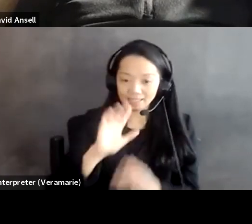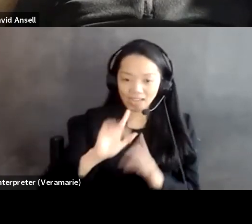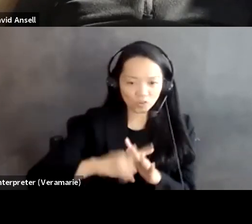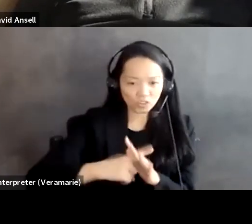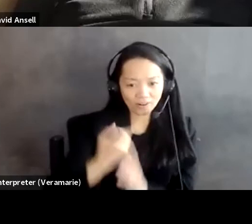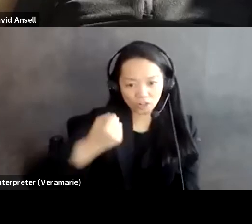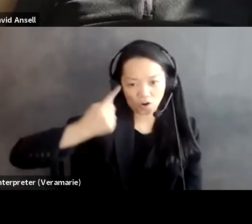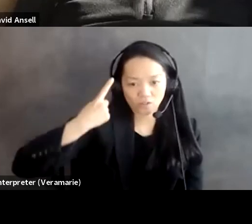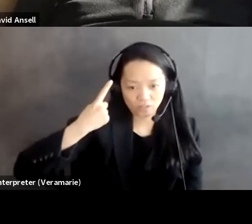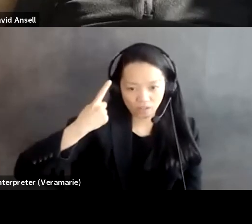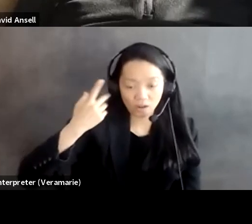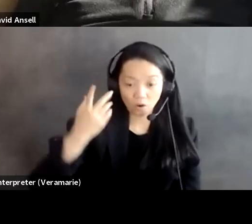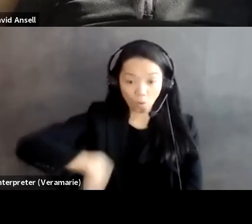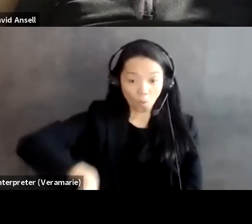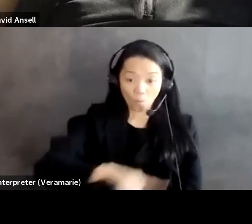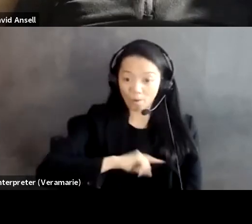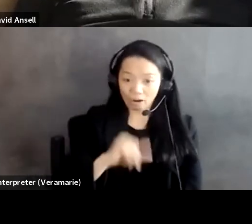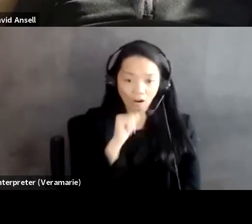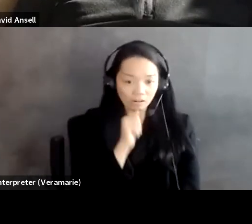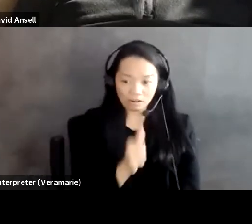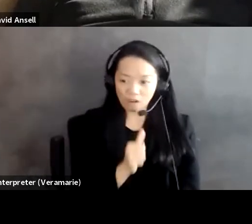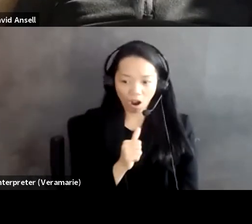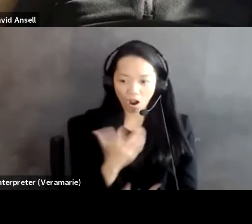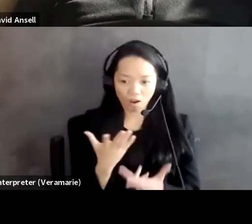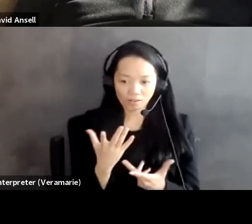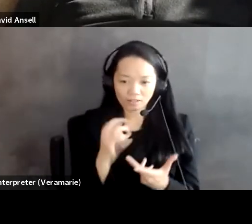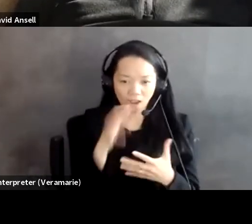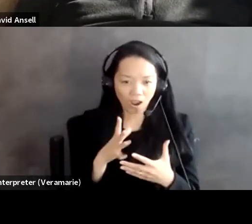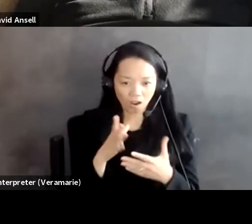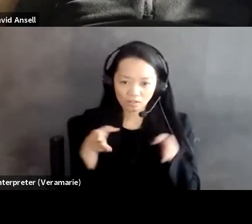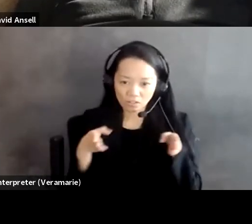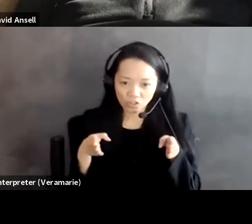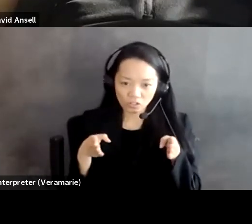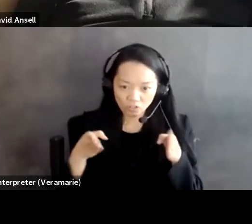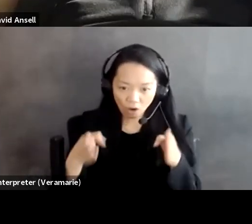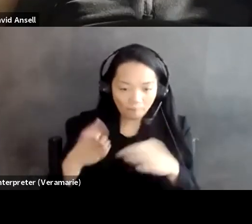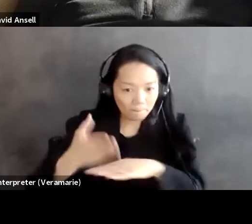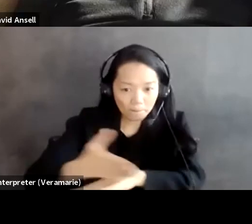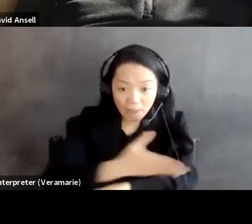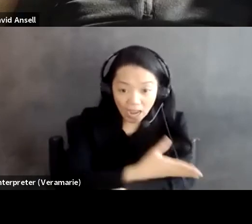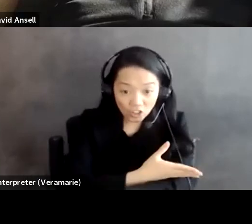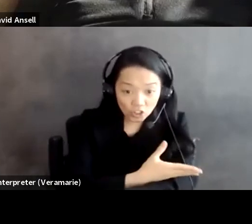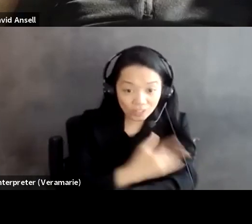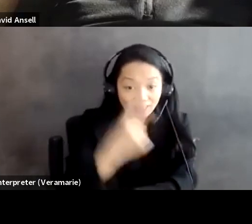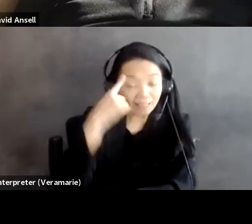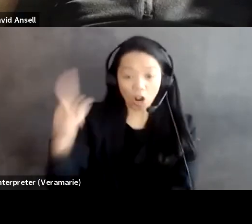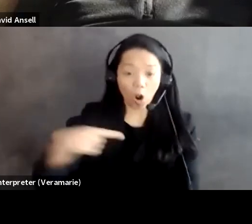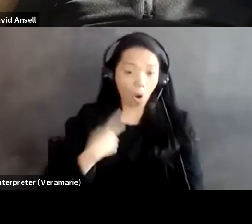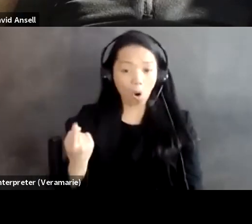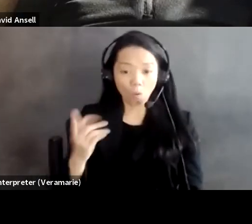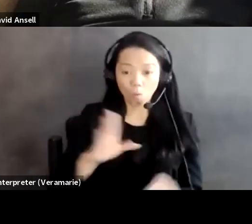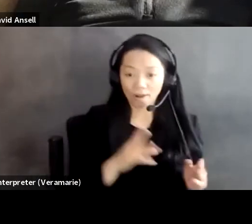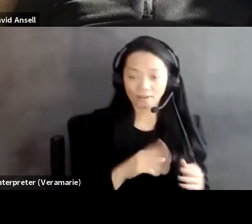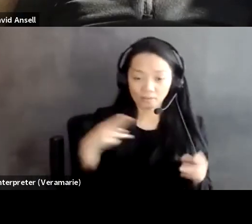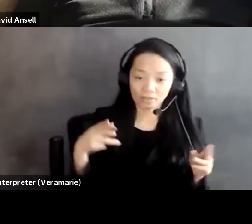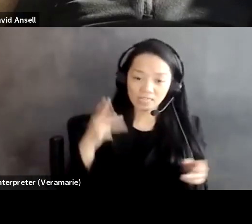to understand that we are not inherently on a trajectory of getting better. I think there's this idea like the arc of history bends